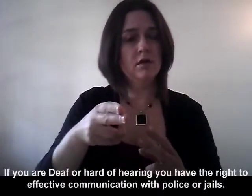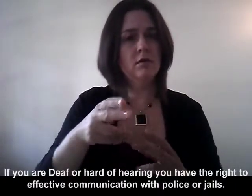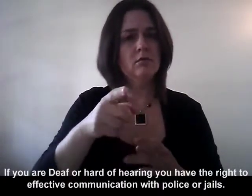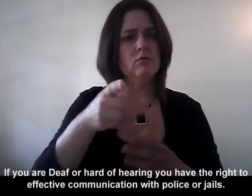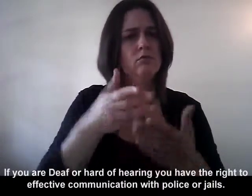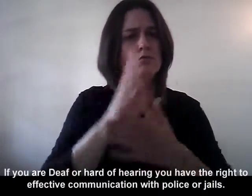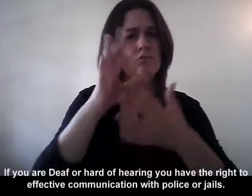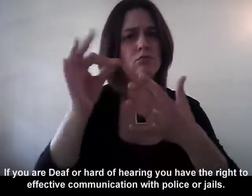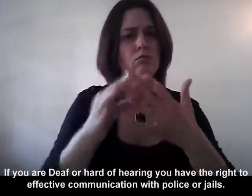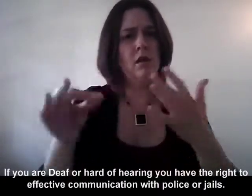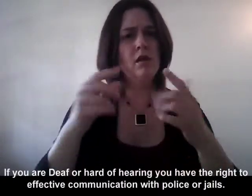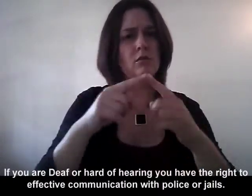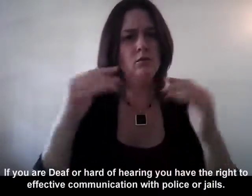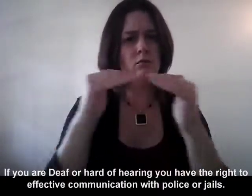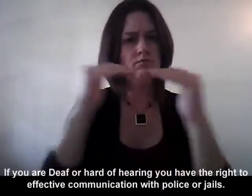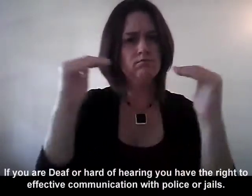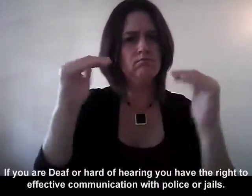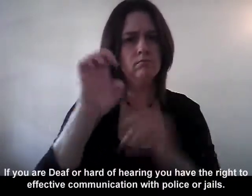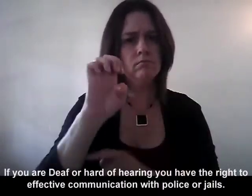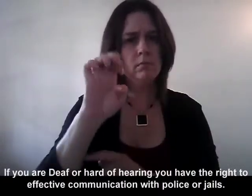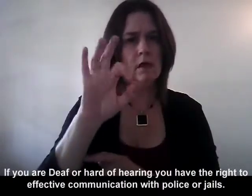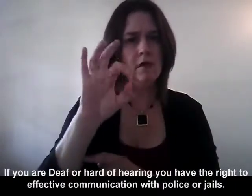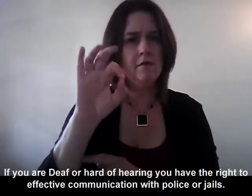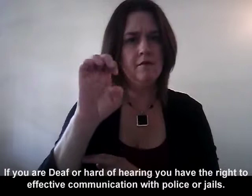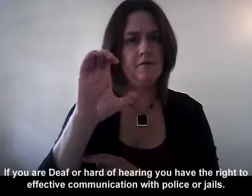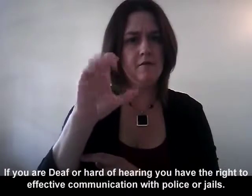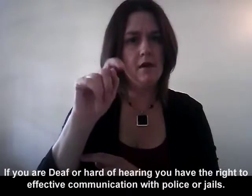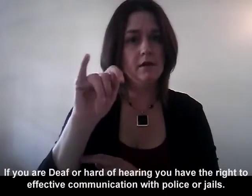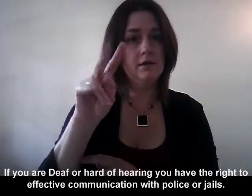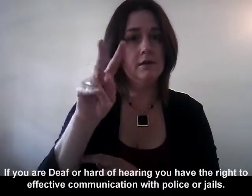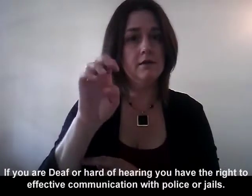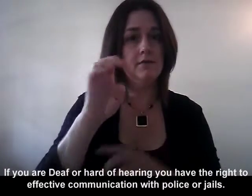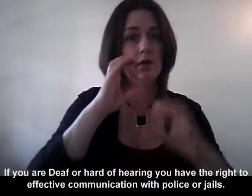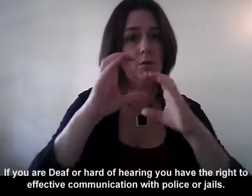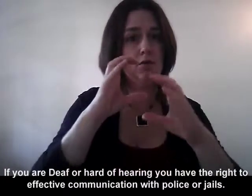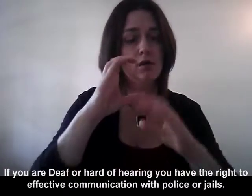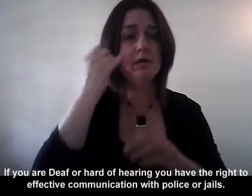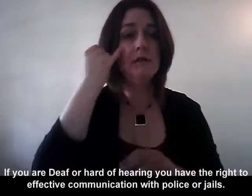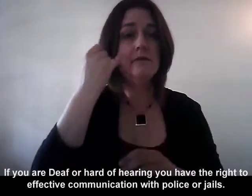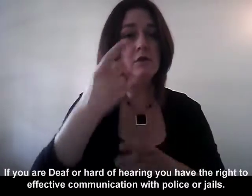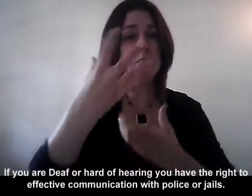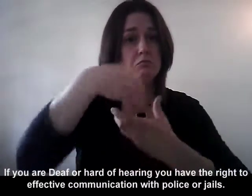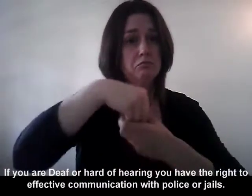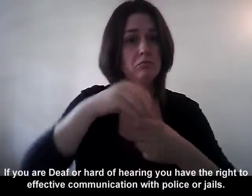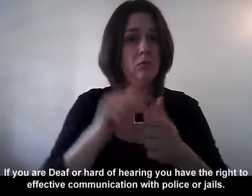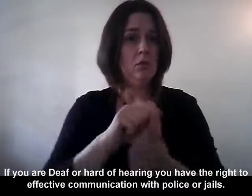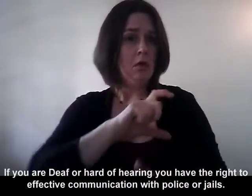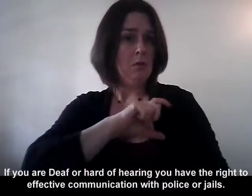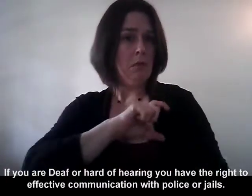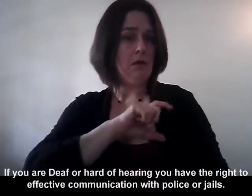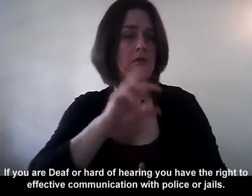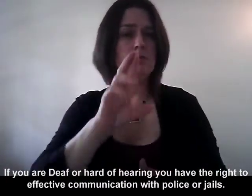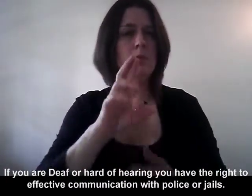If you are deaf or hard of hearing, you have the right to effective communication with police or jails.